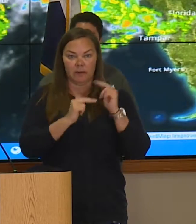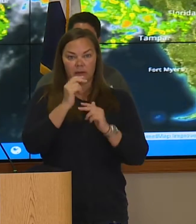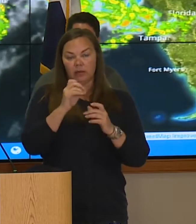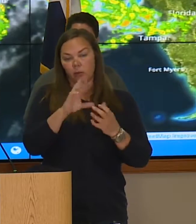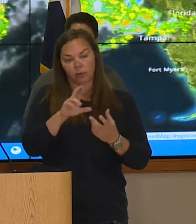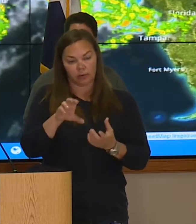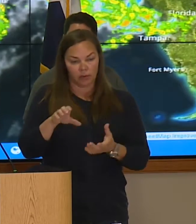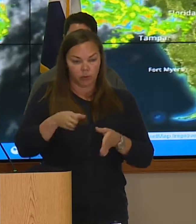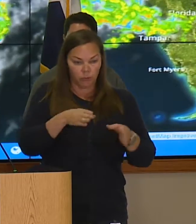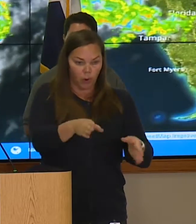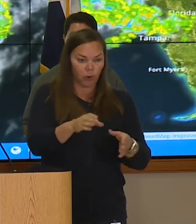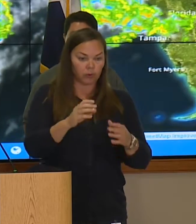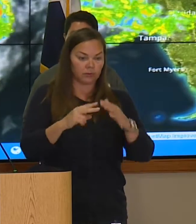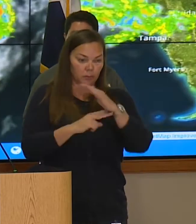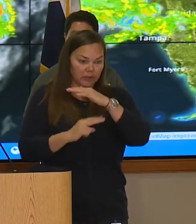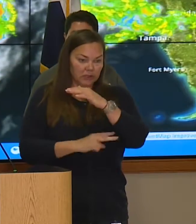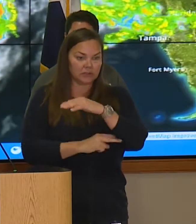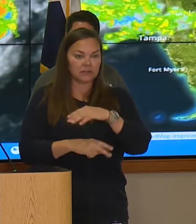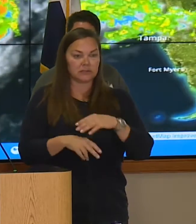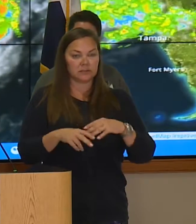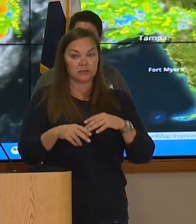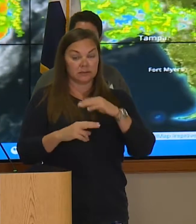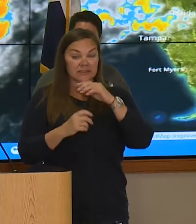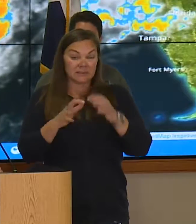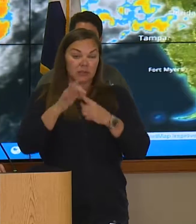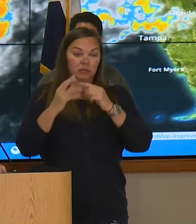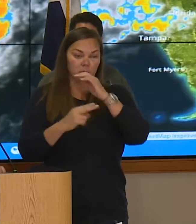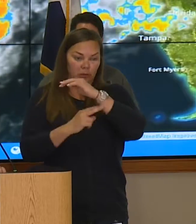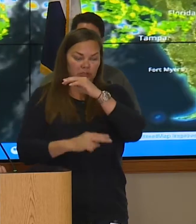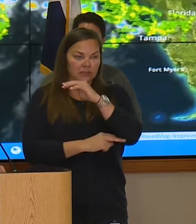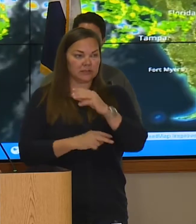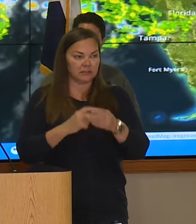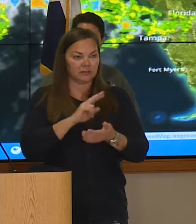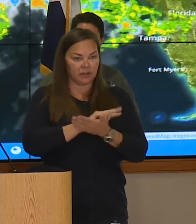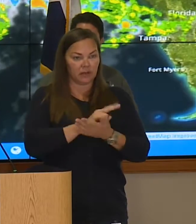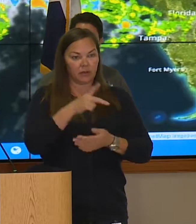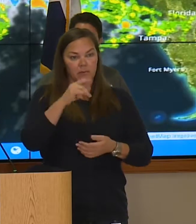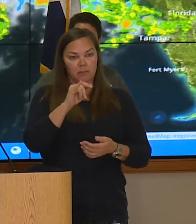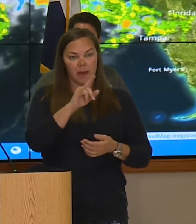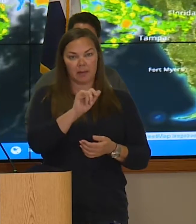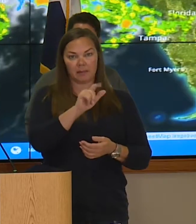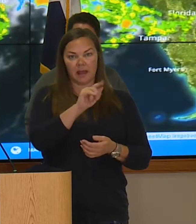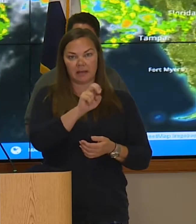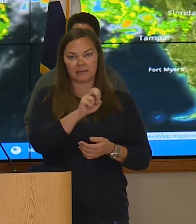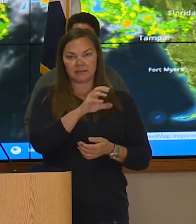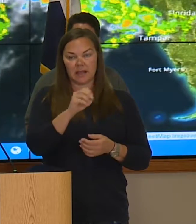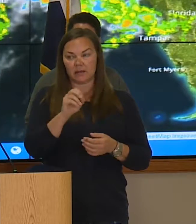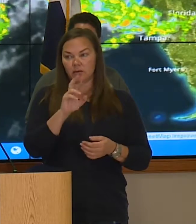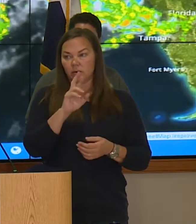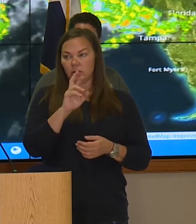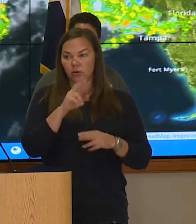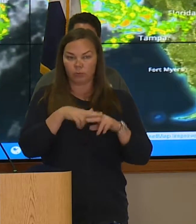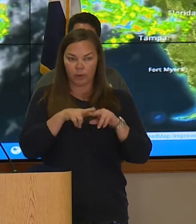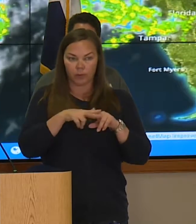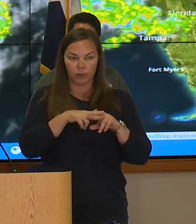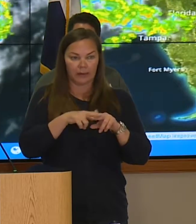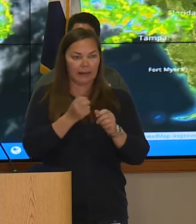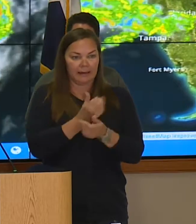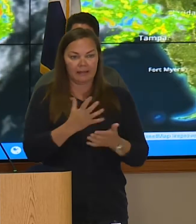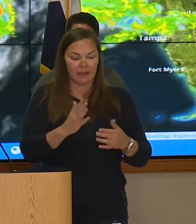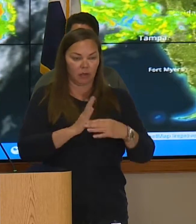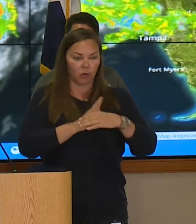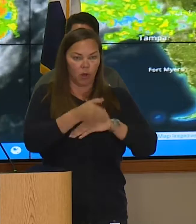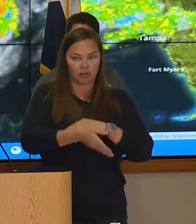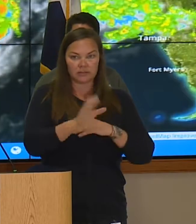failures, especially when it comes to bridges, pipelines, and railroad tracks, anything that goes across the channel. You can imagine the amount